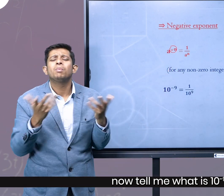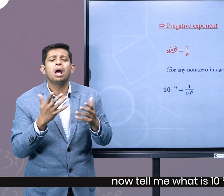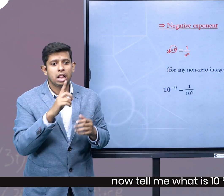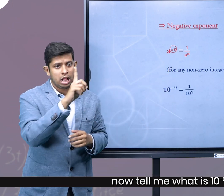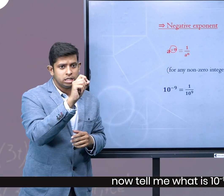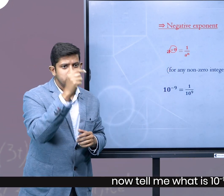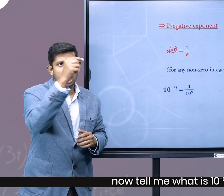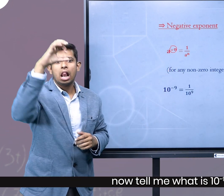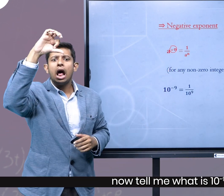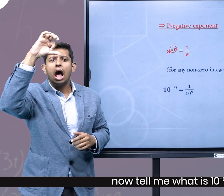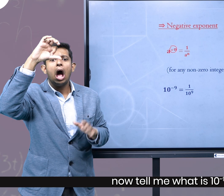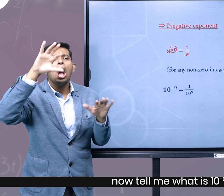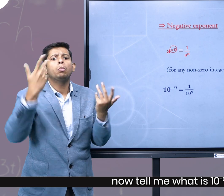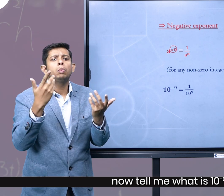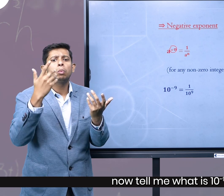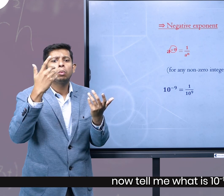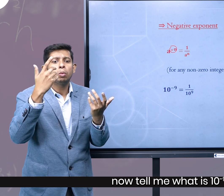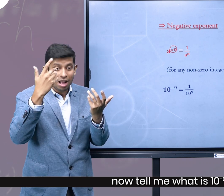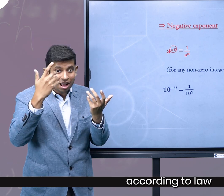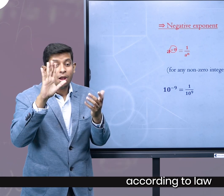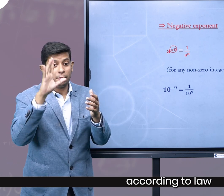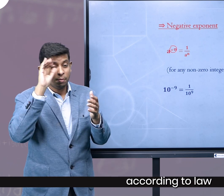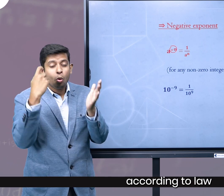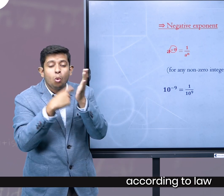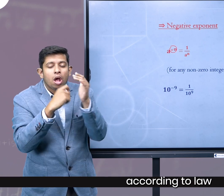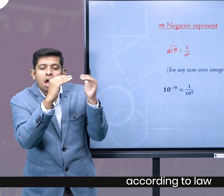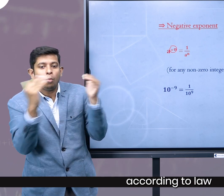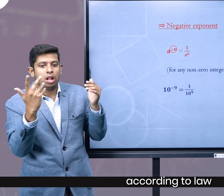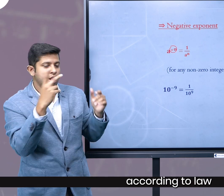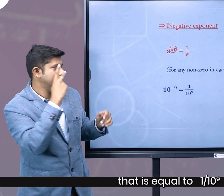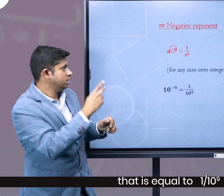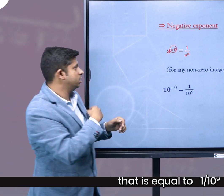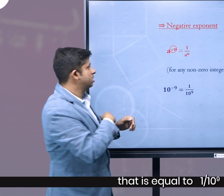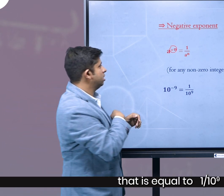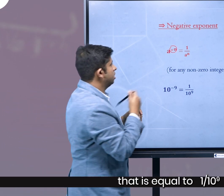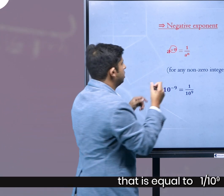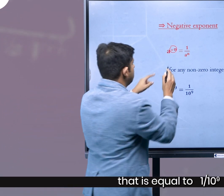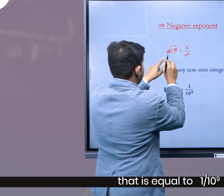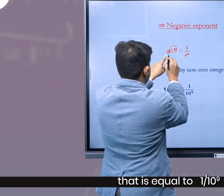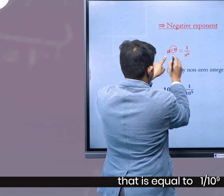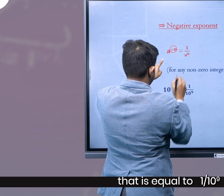Now tell me, what is 10 to the power of minus 9 according to law, that is equal to 1 by 10 to the power of